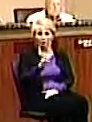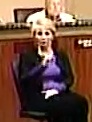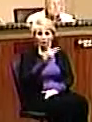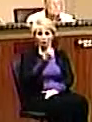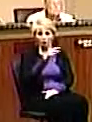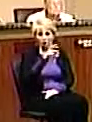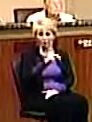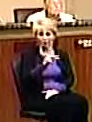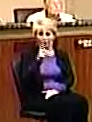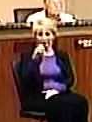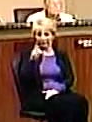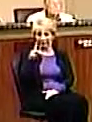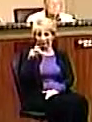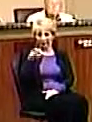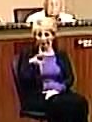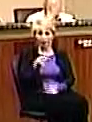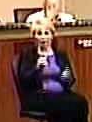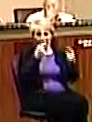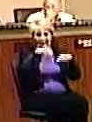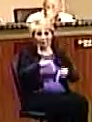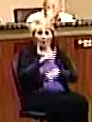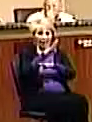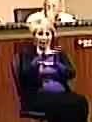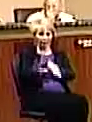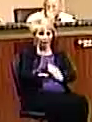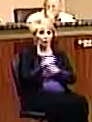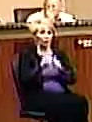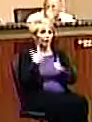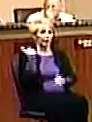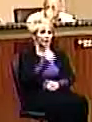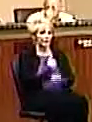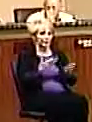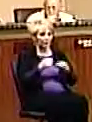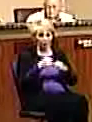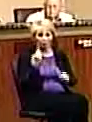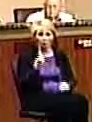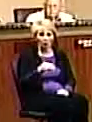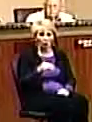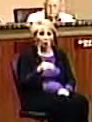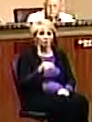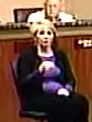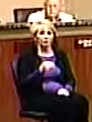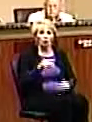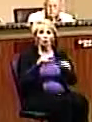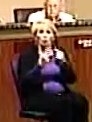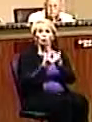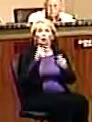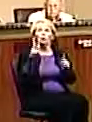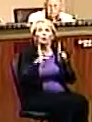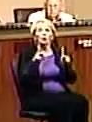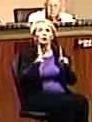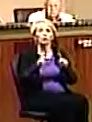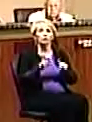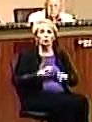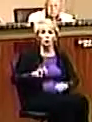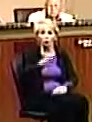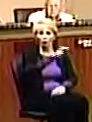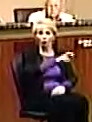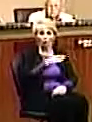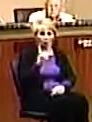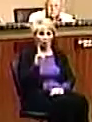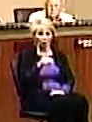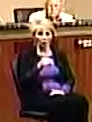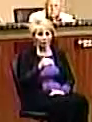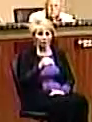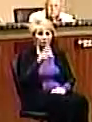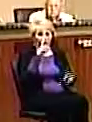Decker. Sharon came and spent the afternoon with us here in the city of Morganton, and a group of people. We went on a tour of Morganton